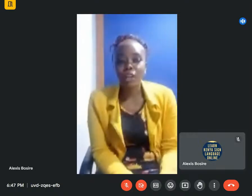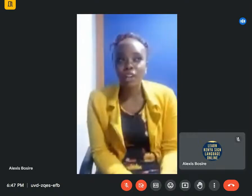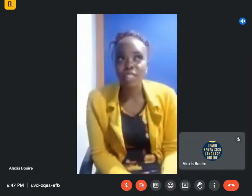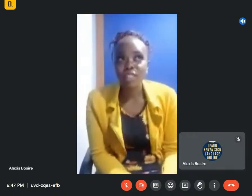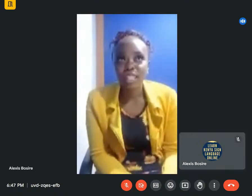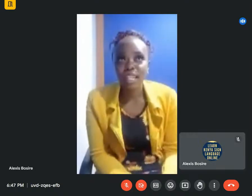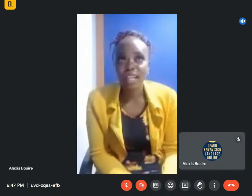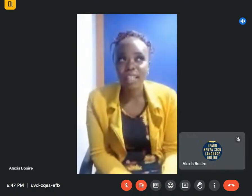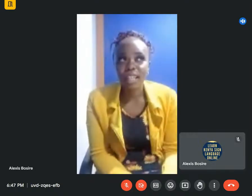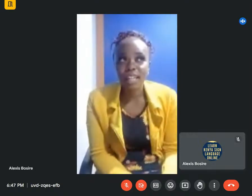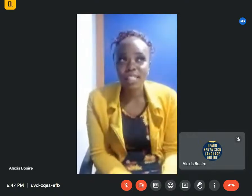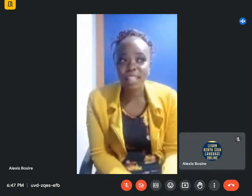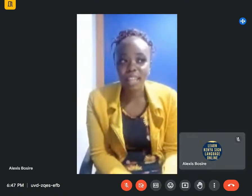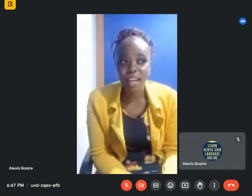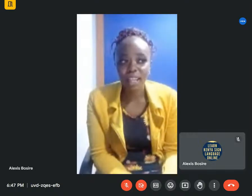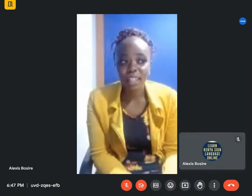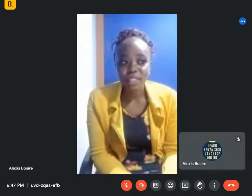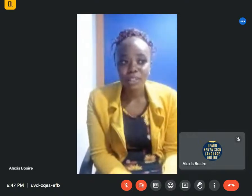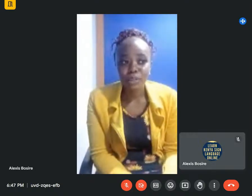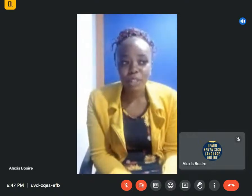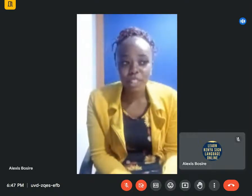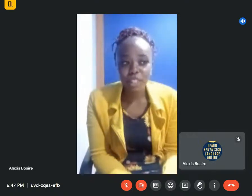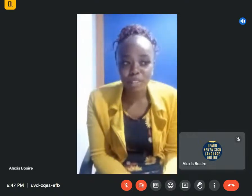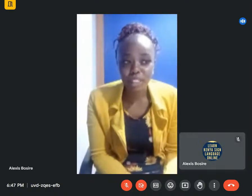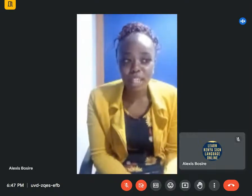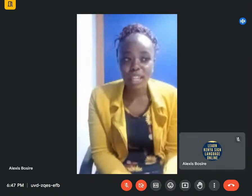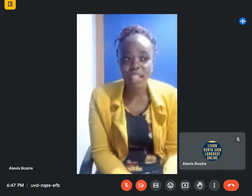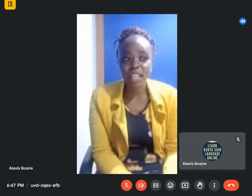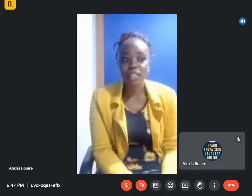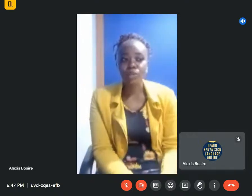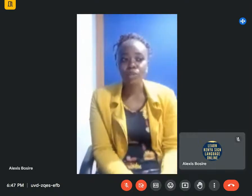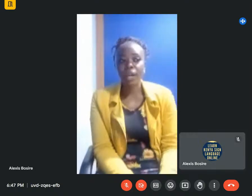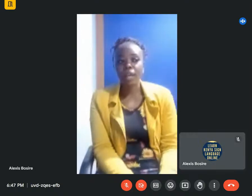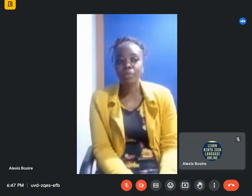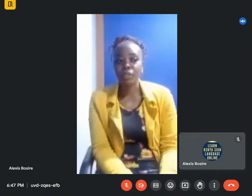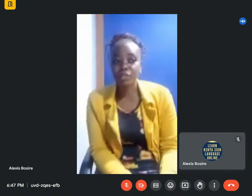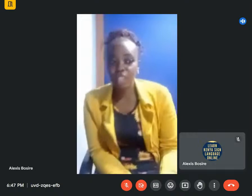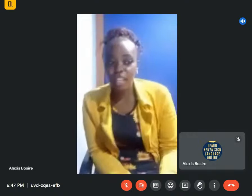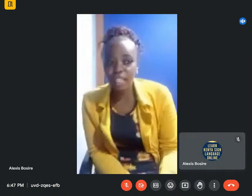is on Thursday. Yeah. Tomorrow is on Thursday. And then as we wind up on Friday.